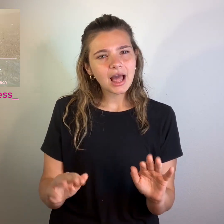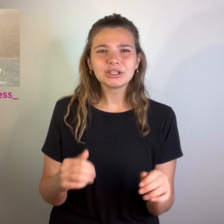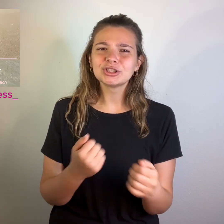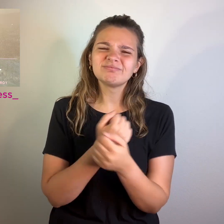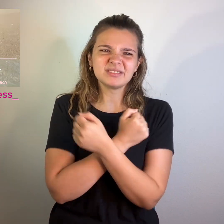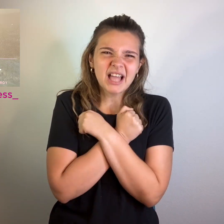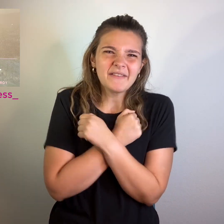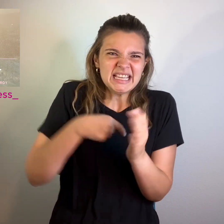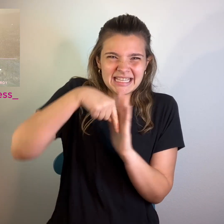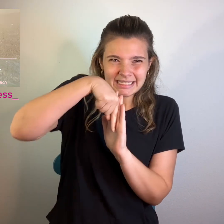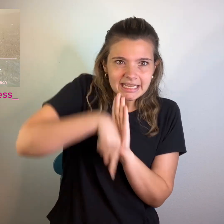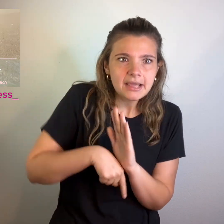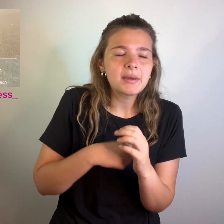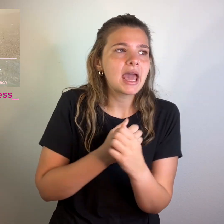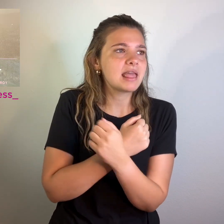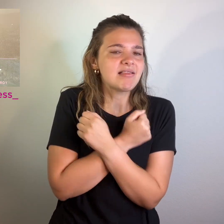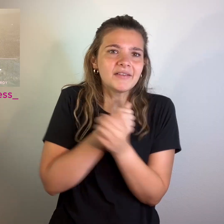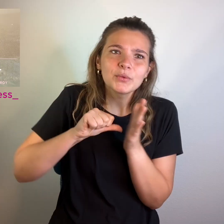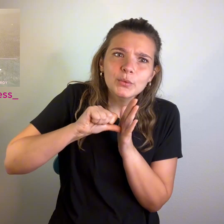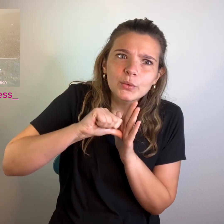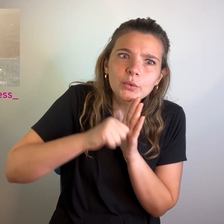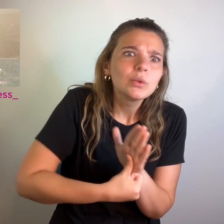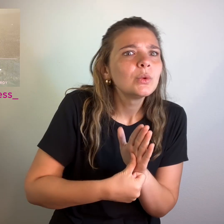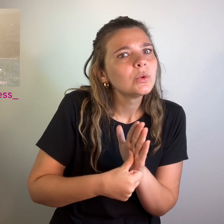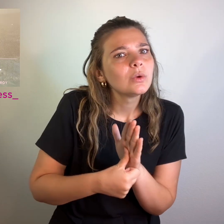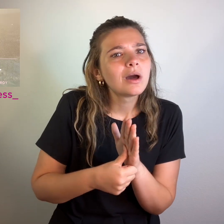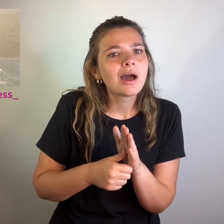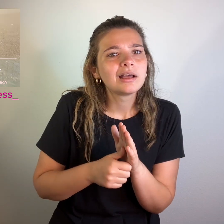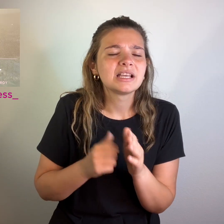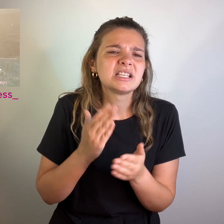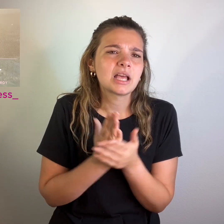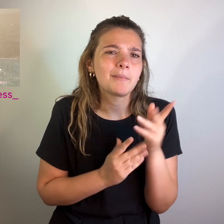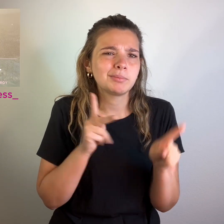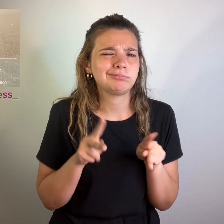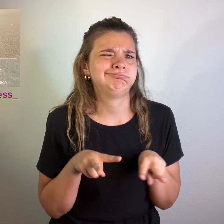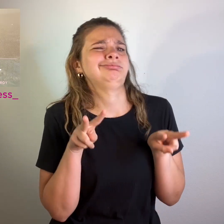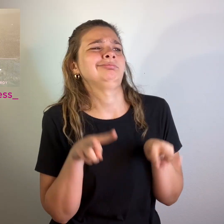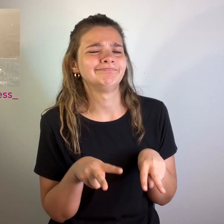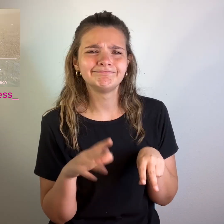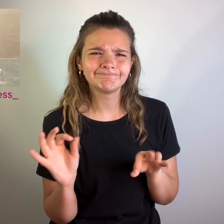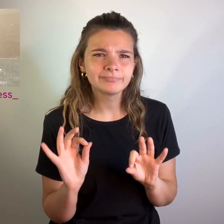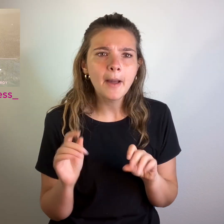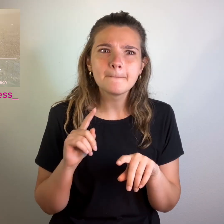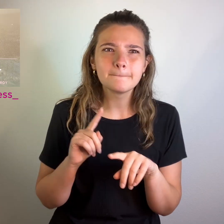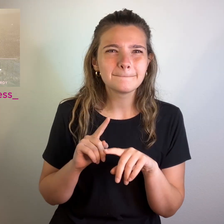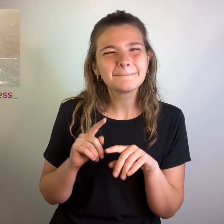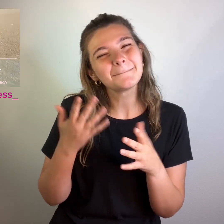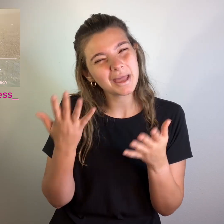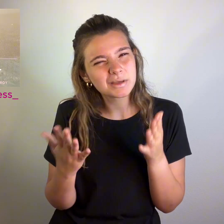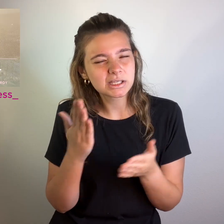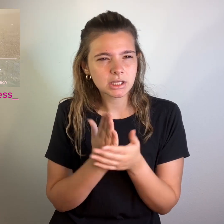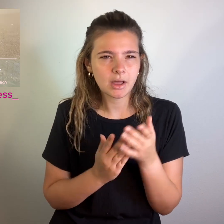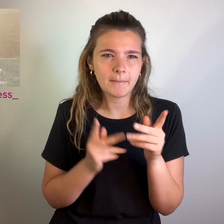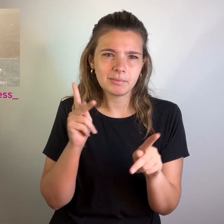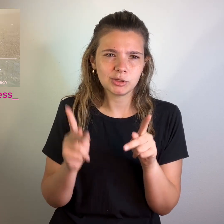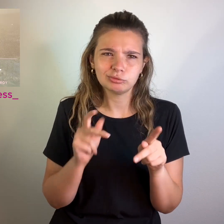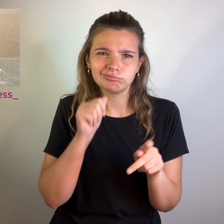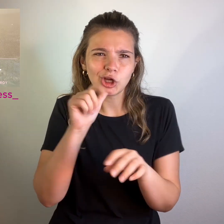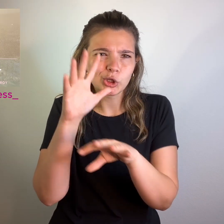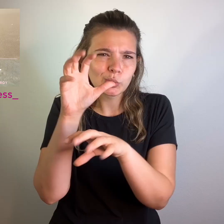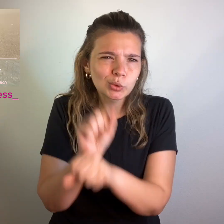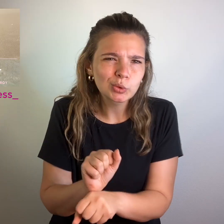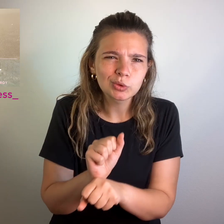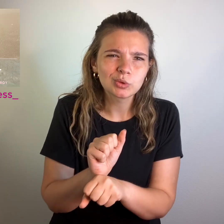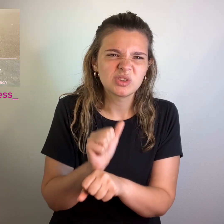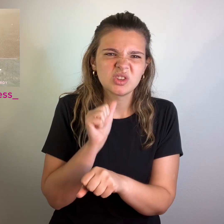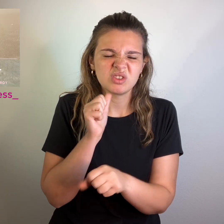loving so hard is so underrated. Of course, it is going to weed out the people that are just not used to it and don't really